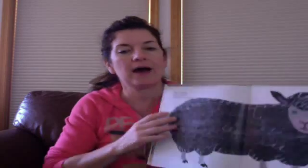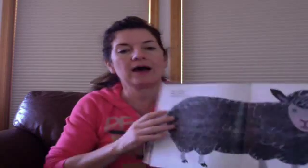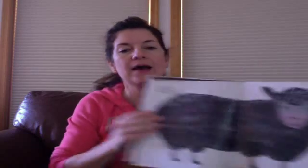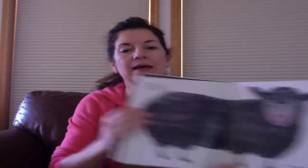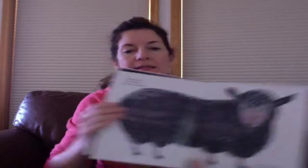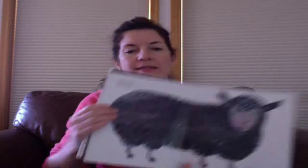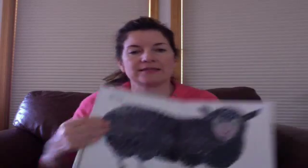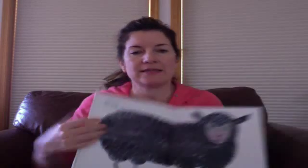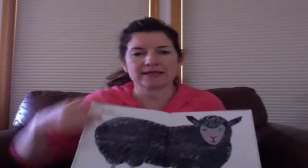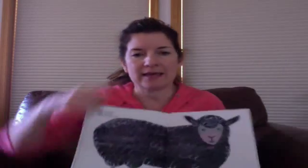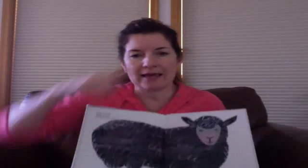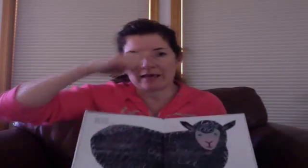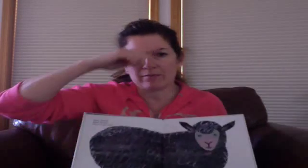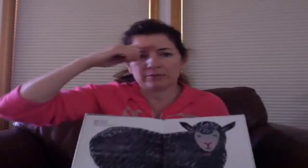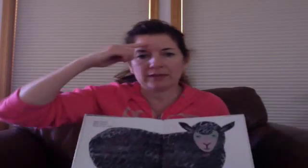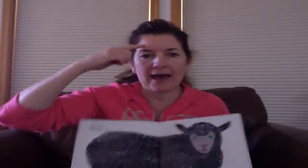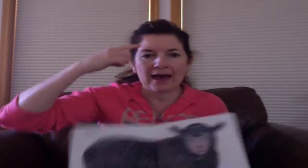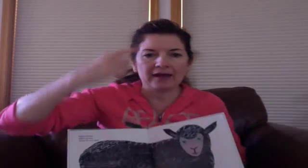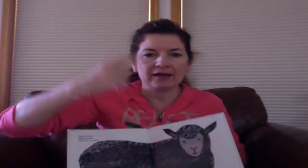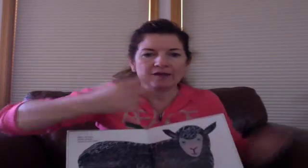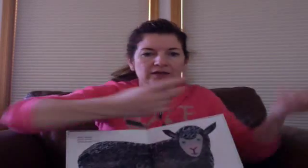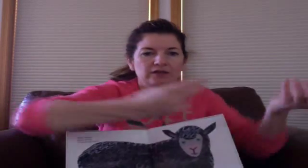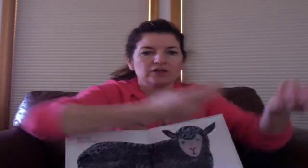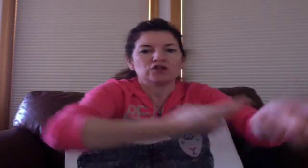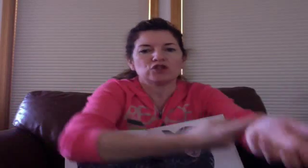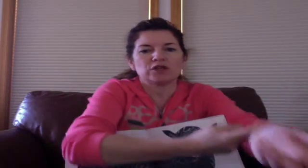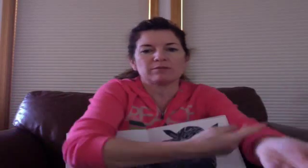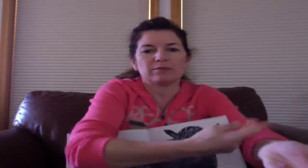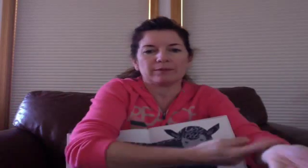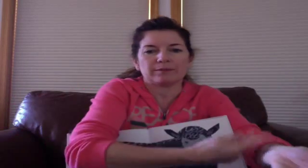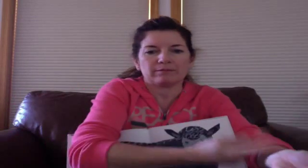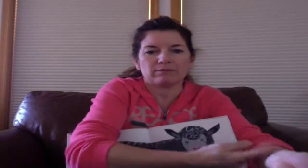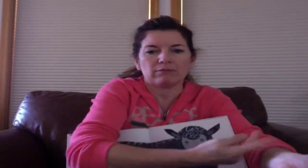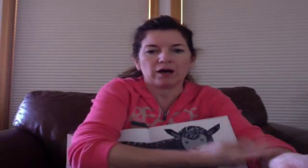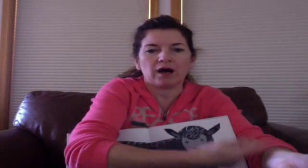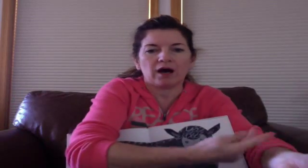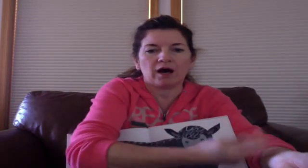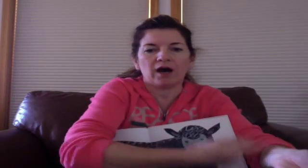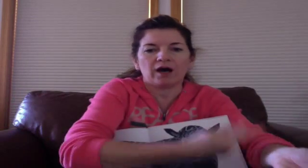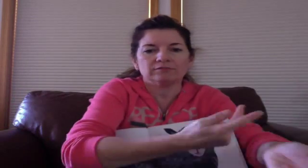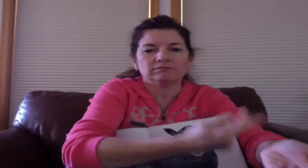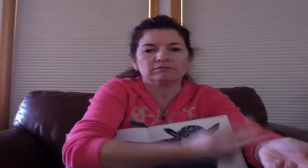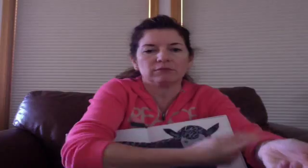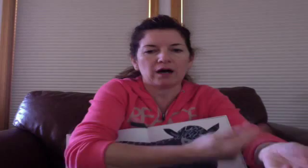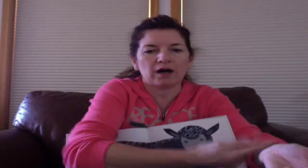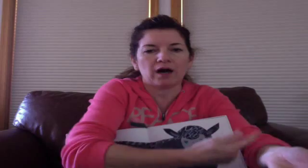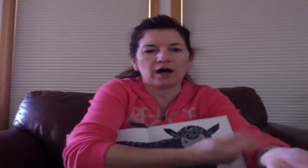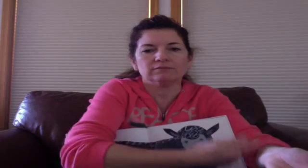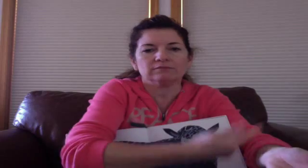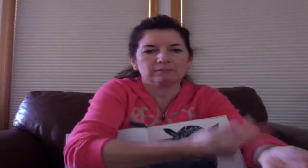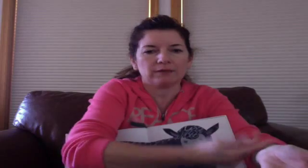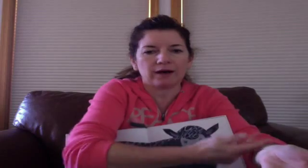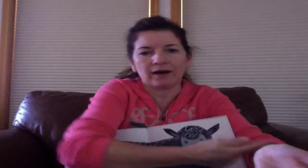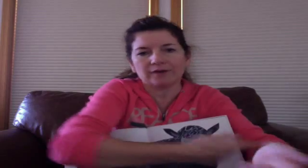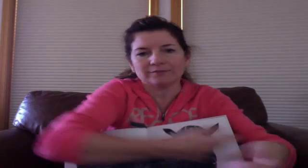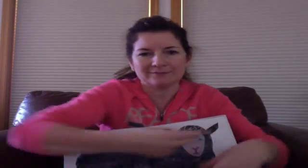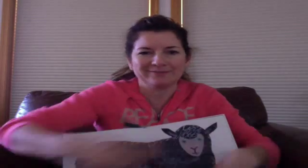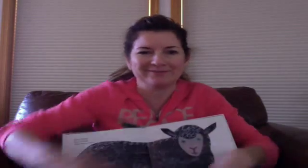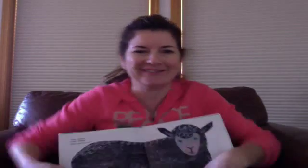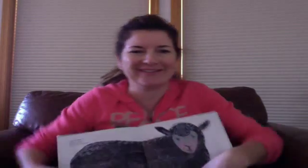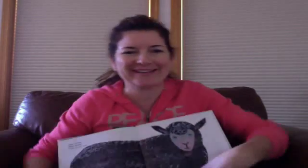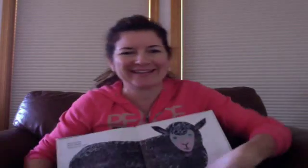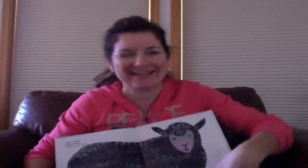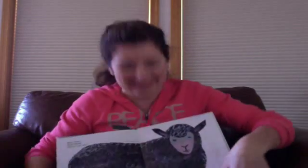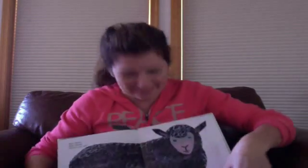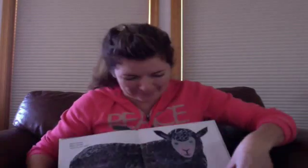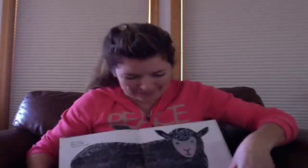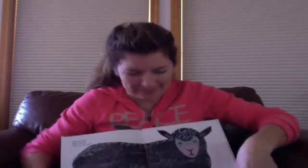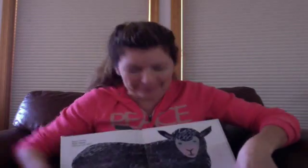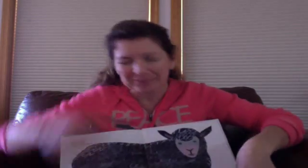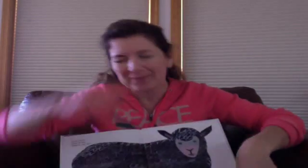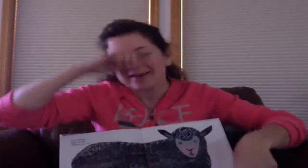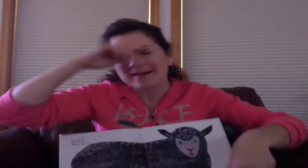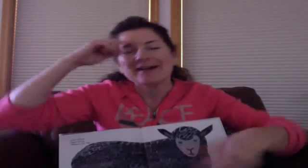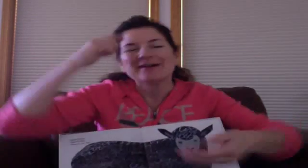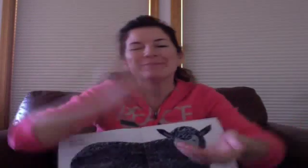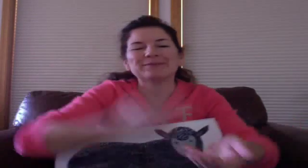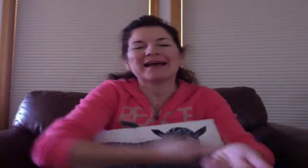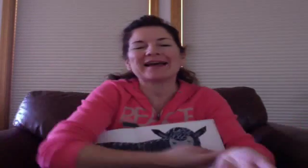I see a black sheep. Bah, bah, bah, looking at me. Black